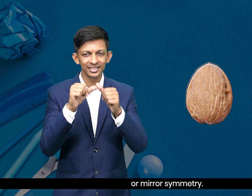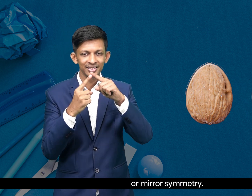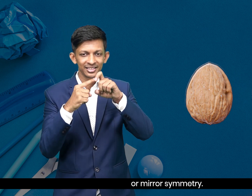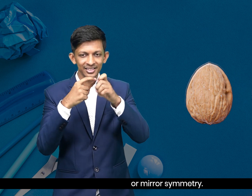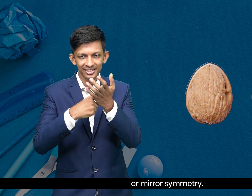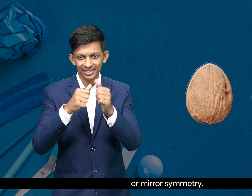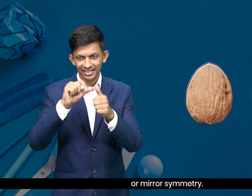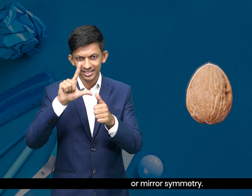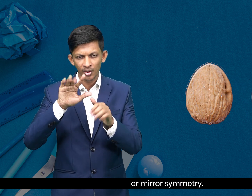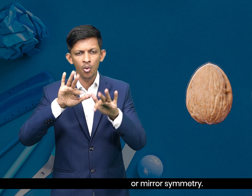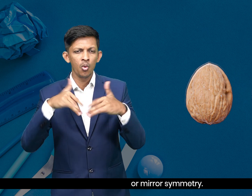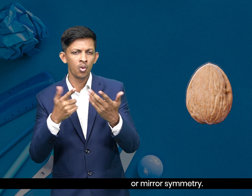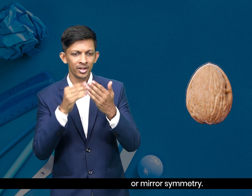or mirror symmetry.